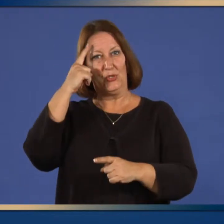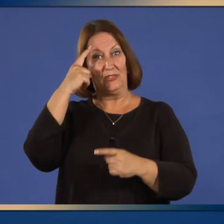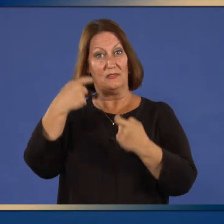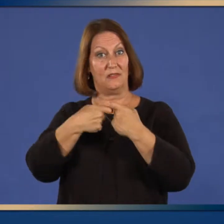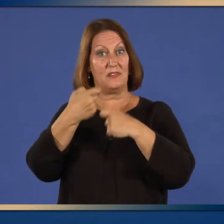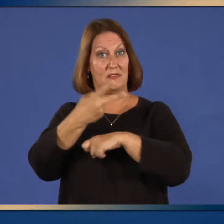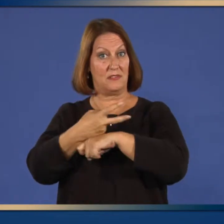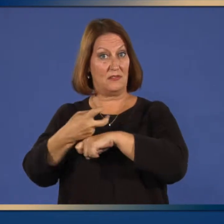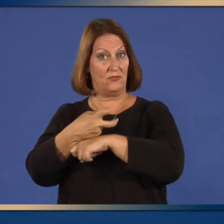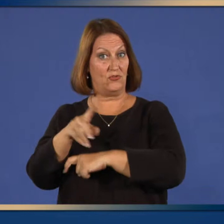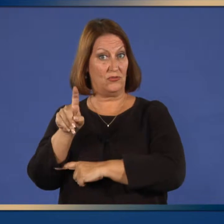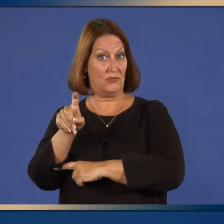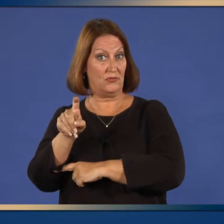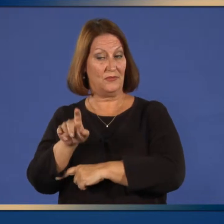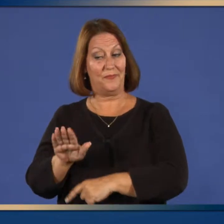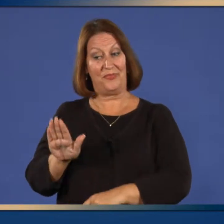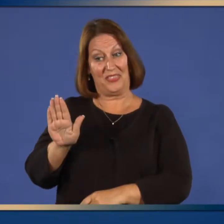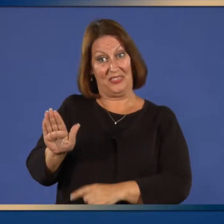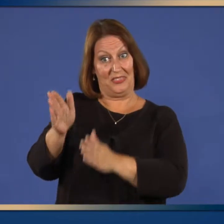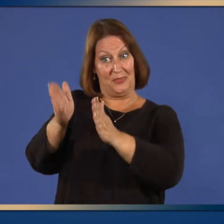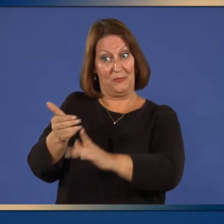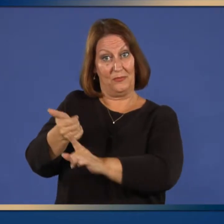seizure?